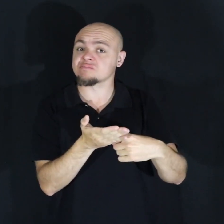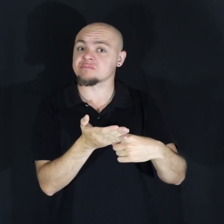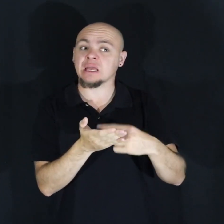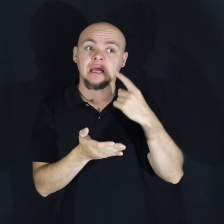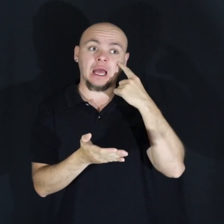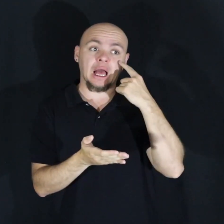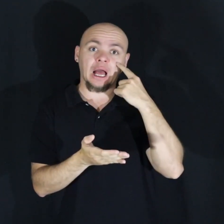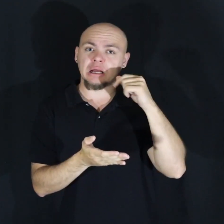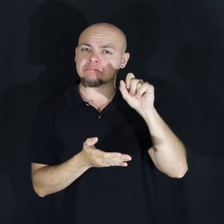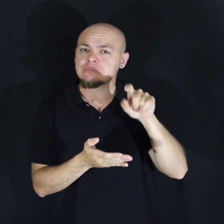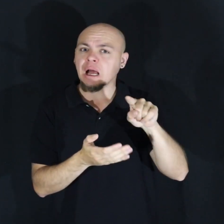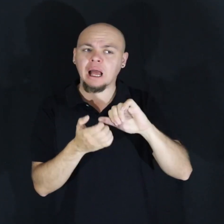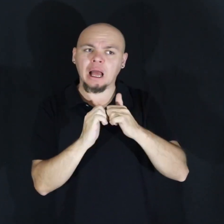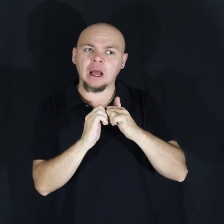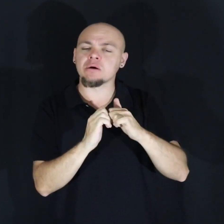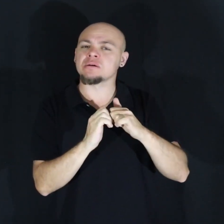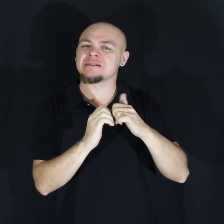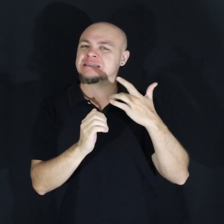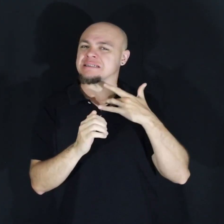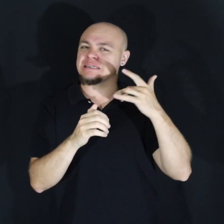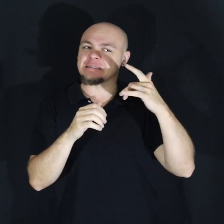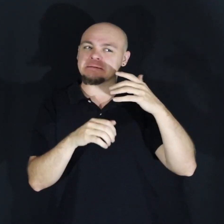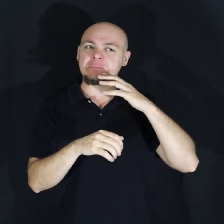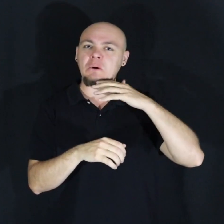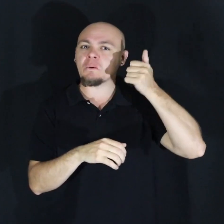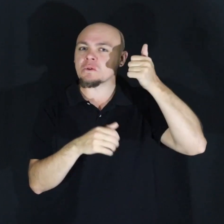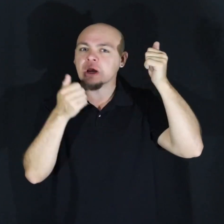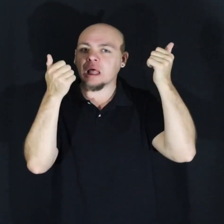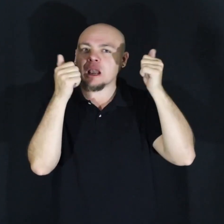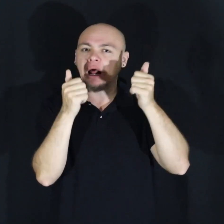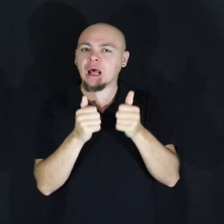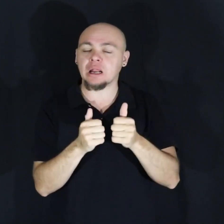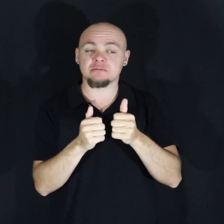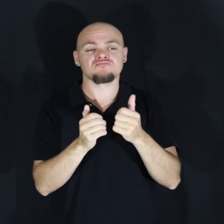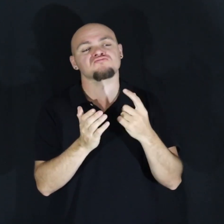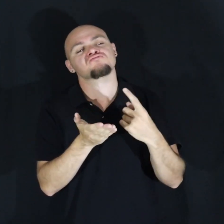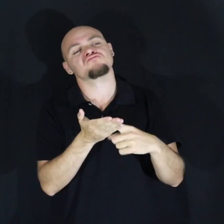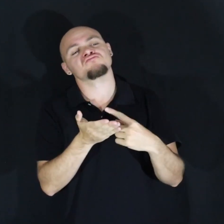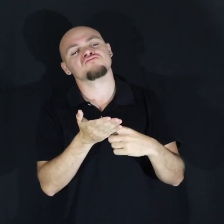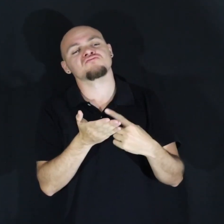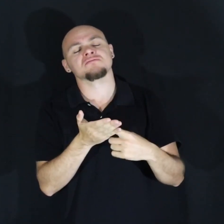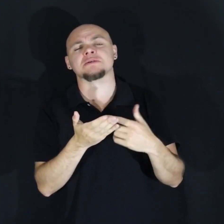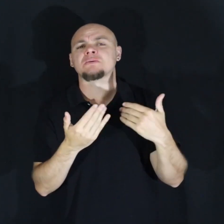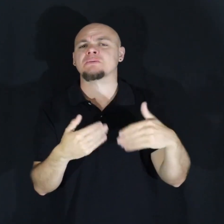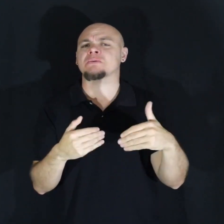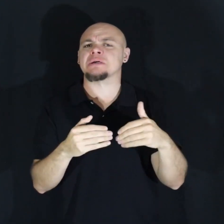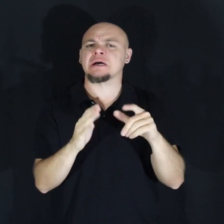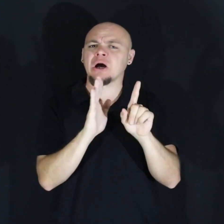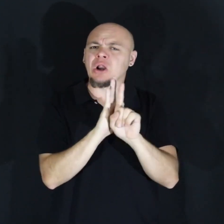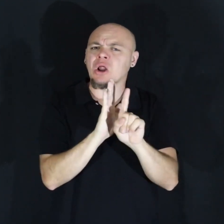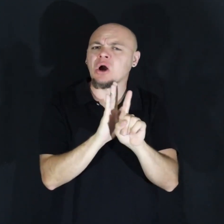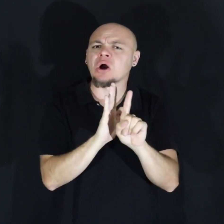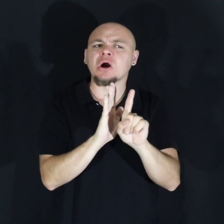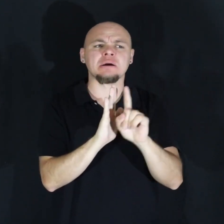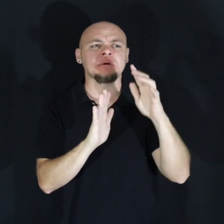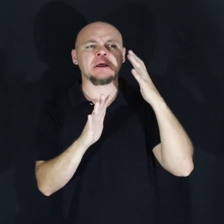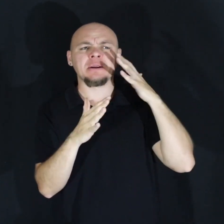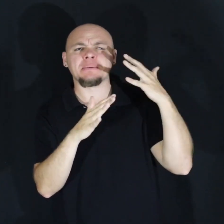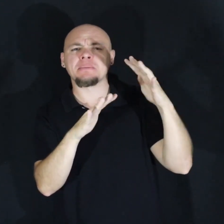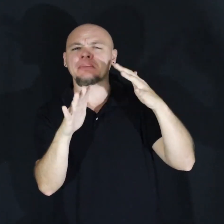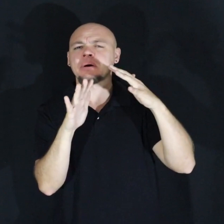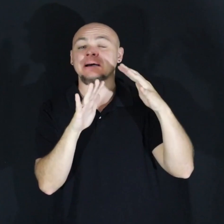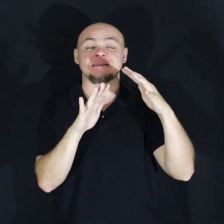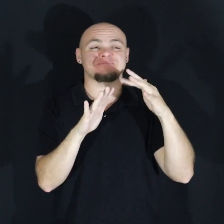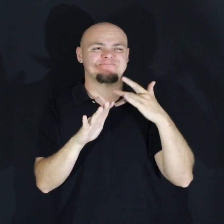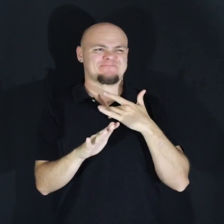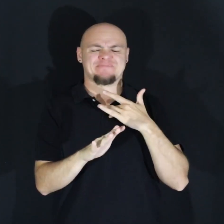eyesight and how it tends to just seem to want to decline as we get older. And then we just started talking about how there was so many alarms and so much noise going on around us